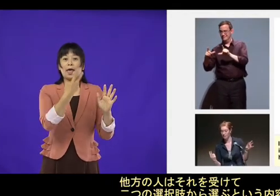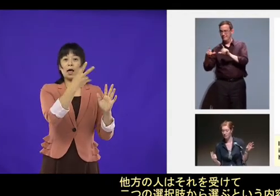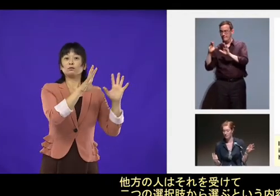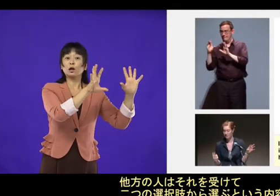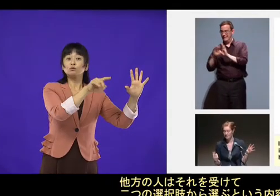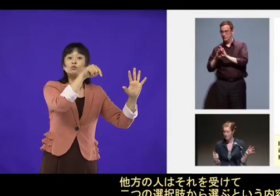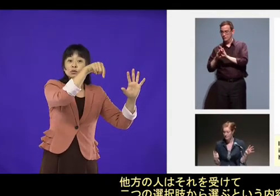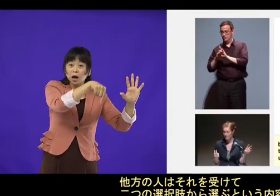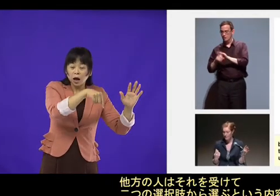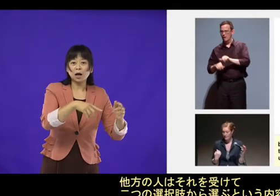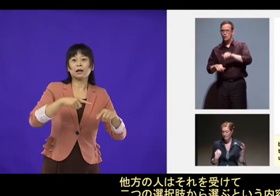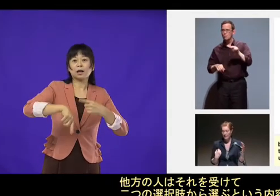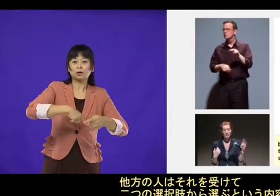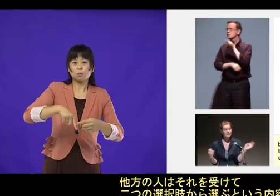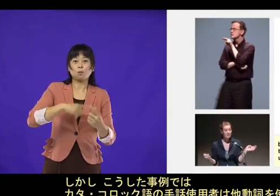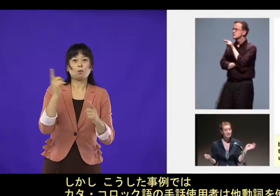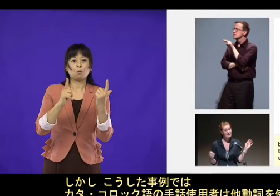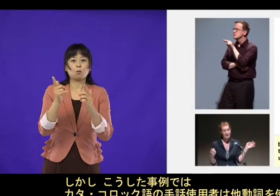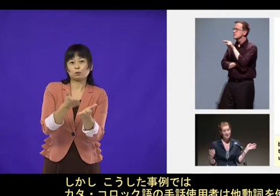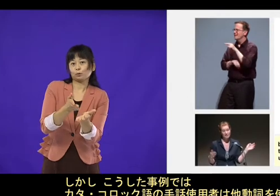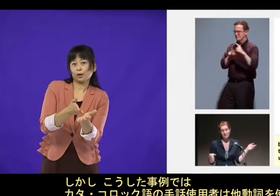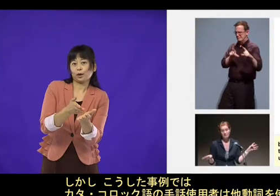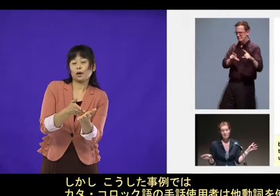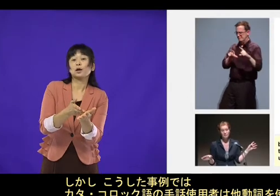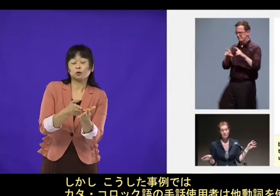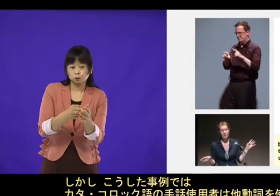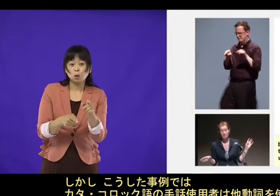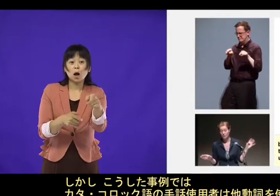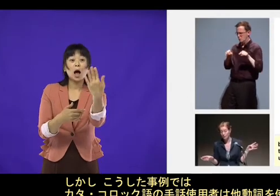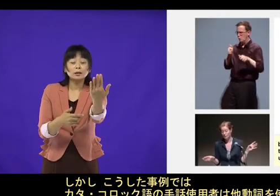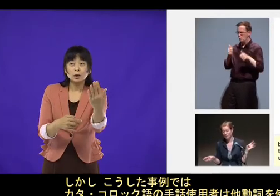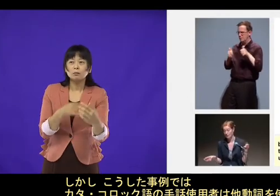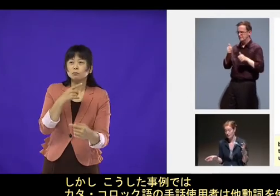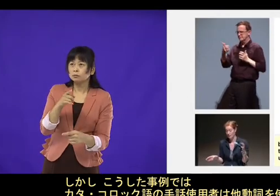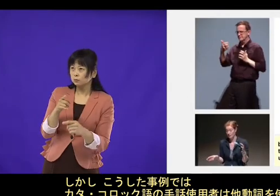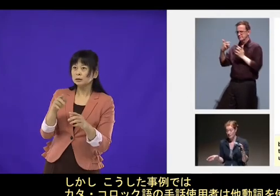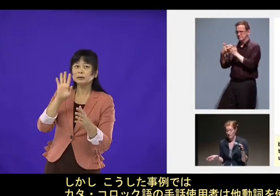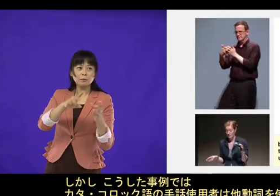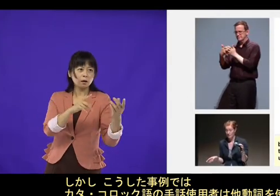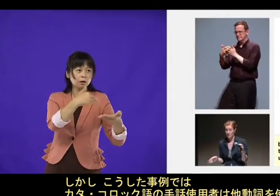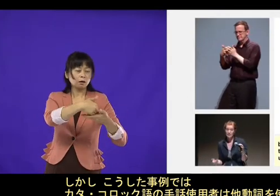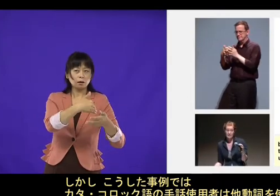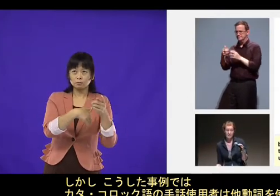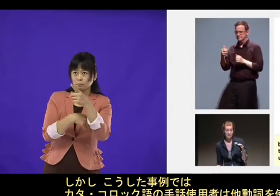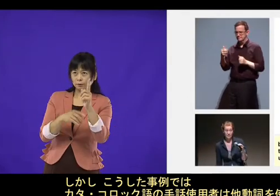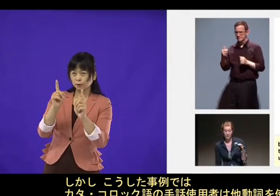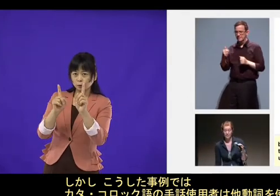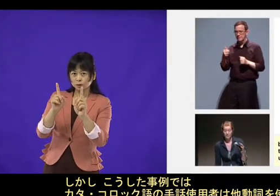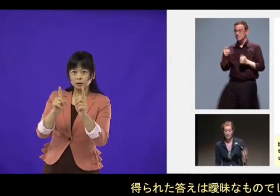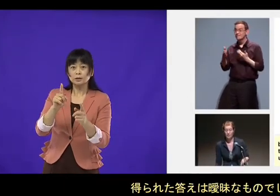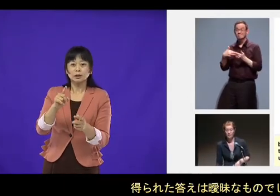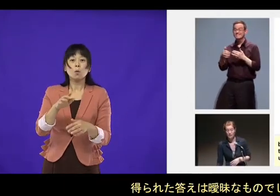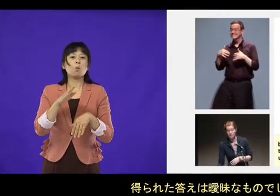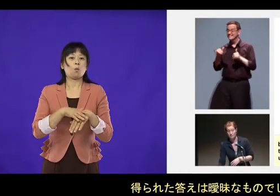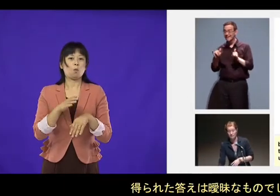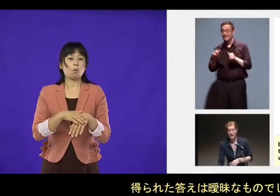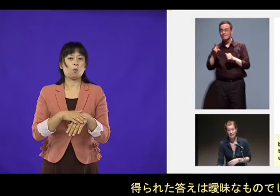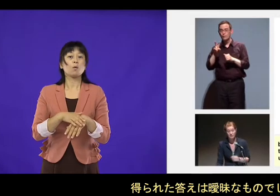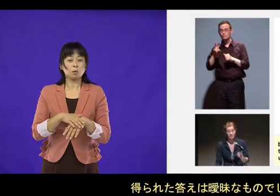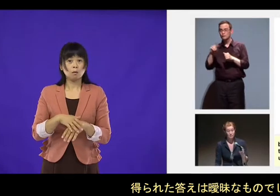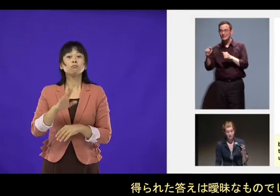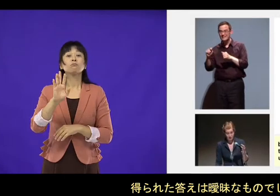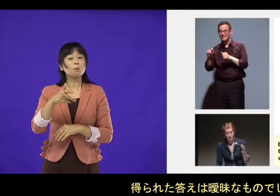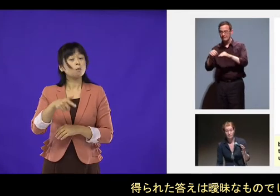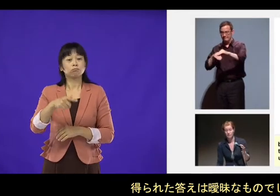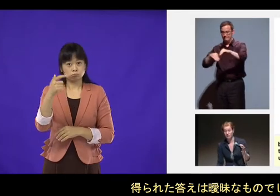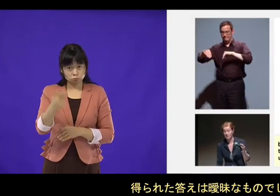from 2 alternatives. But still, in these cases, Katakaloq signers weren't using transitive verbs. So even when, and